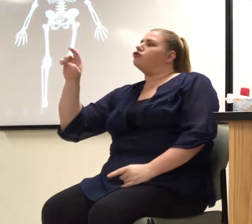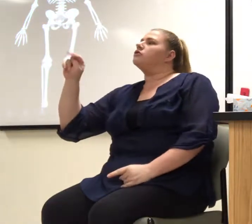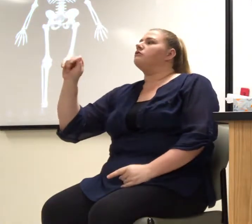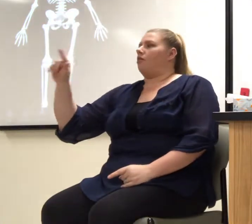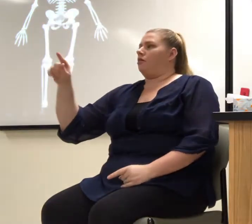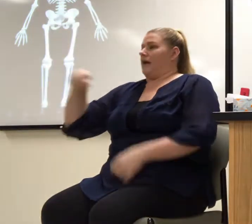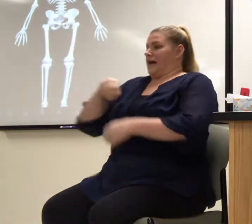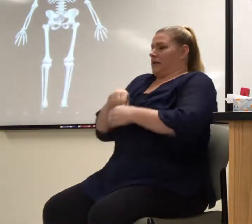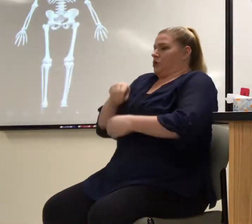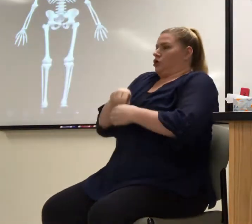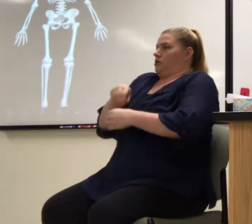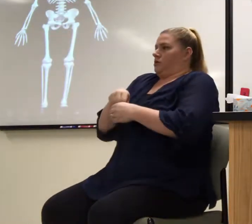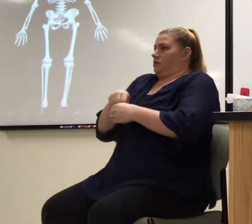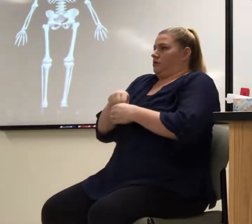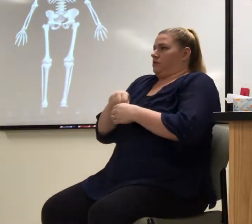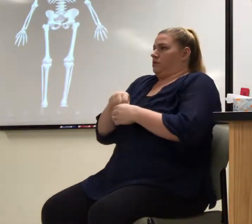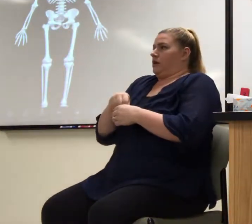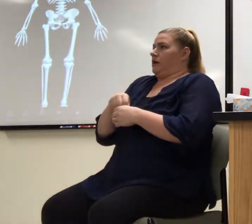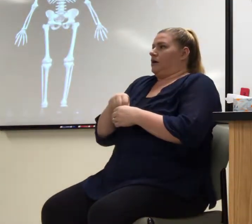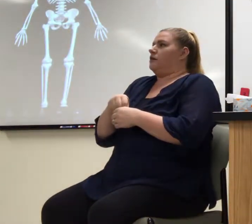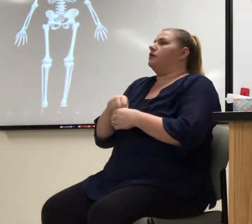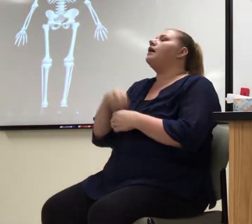Or instead of lateral, they say external.